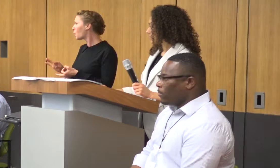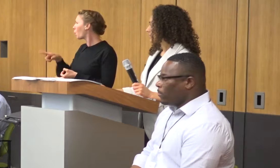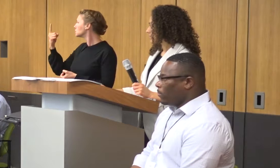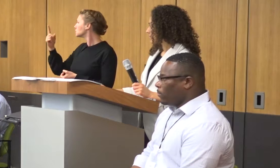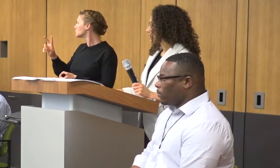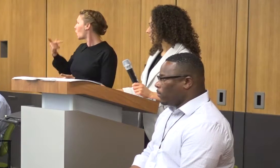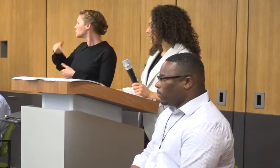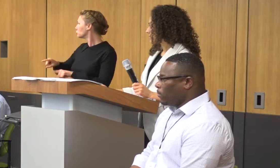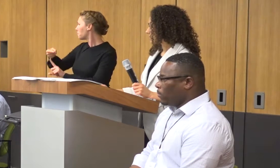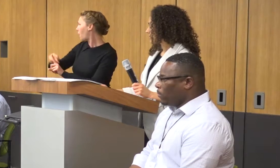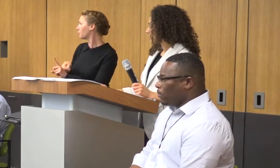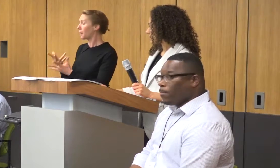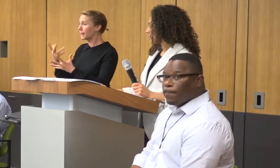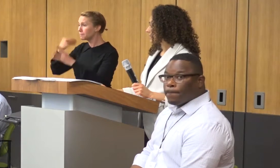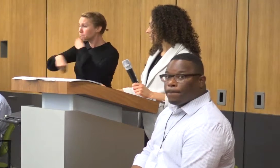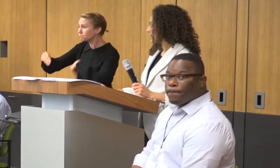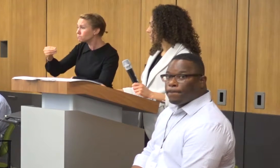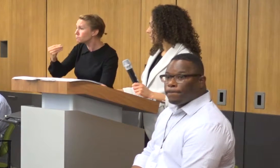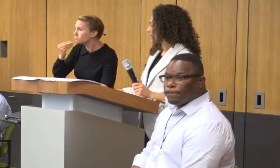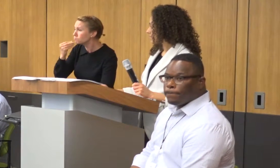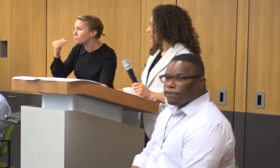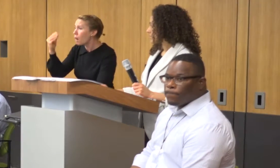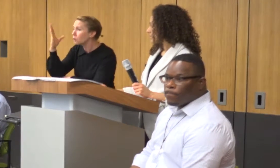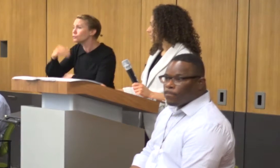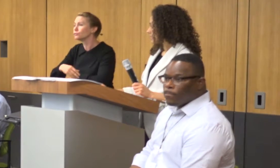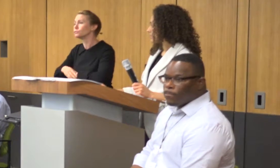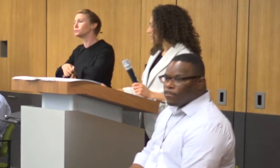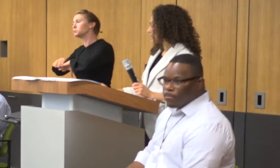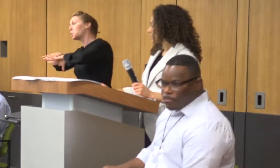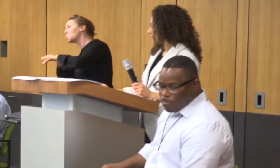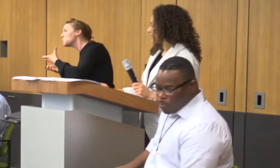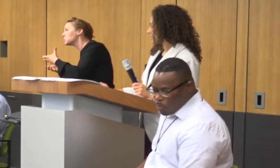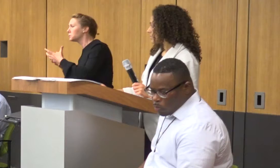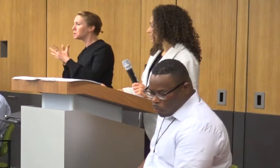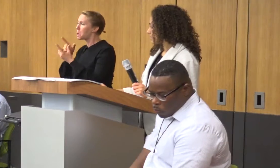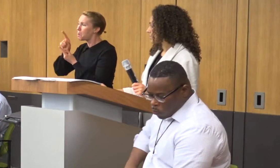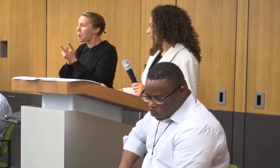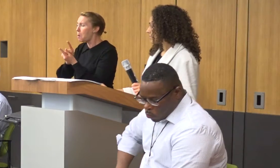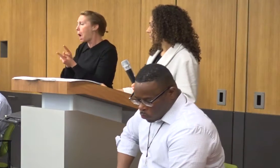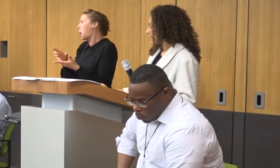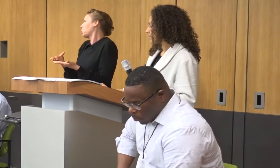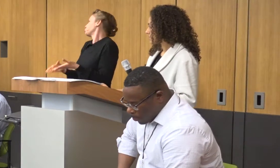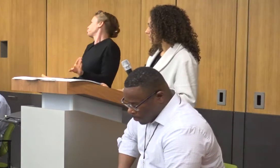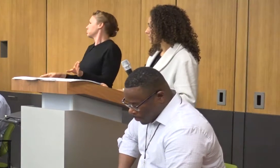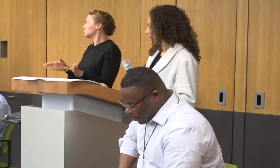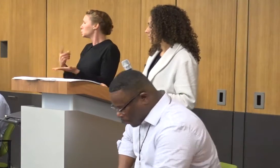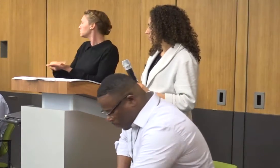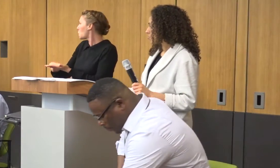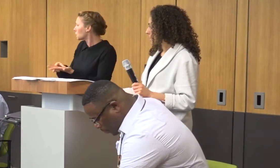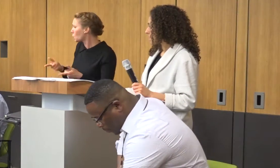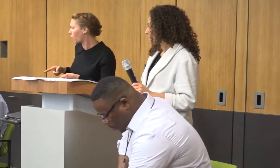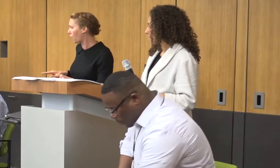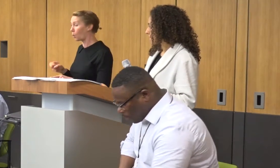lunch, and it could be either as a group or one-on-one, and just talking about some of the things that are going on, or the person with